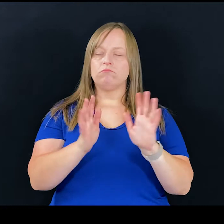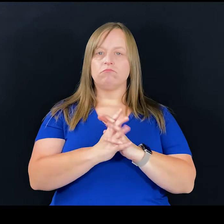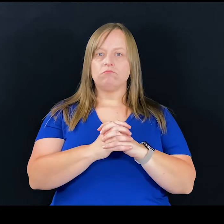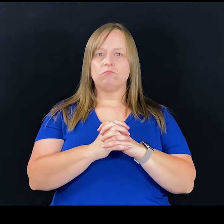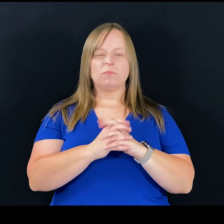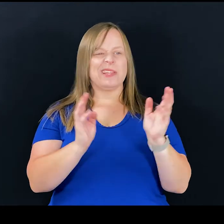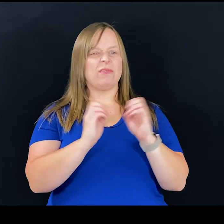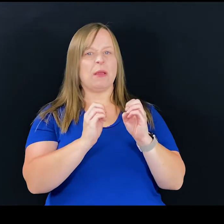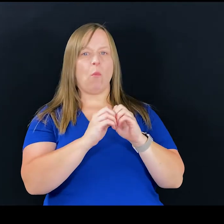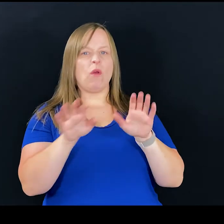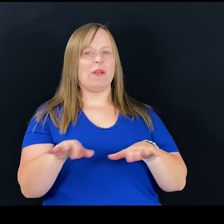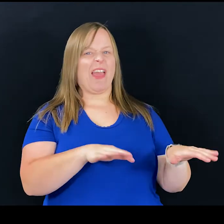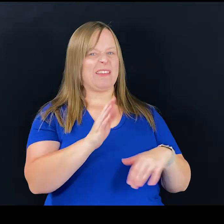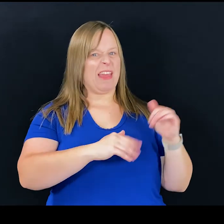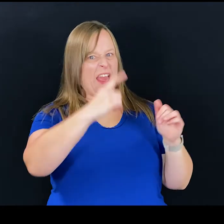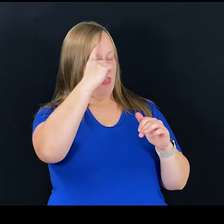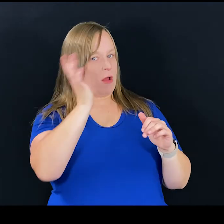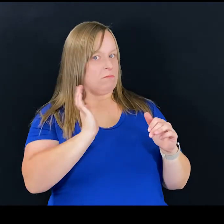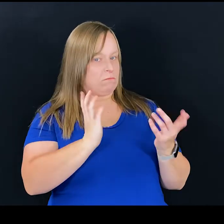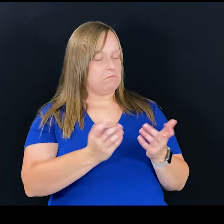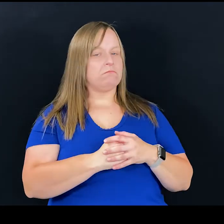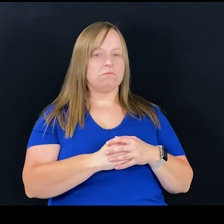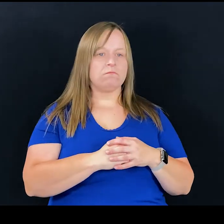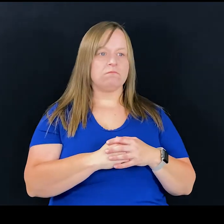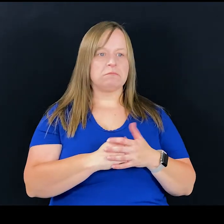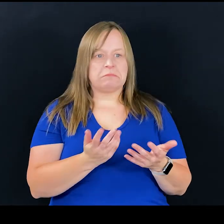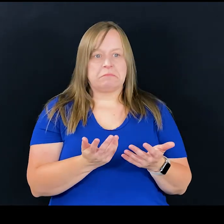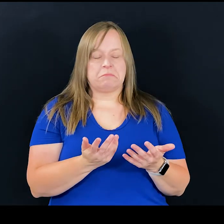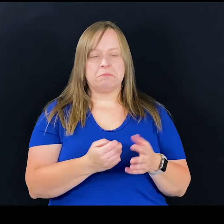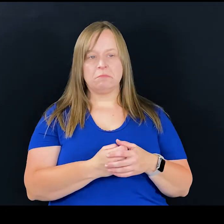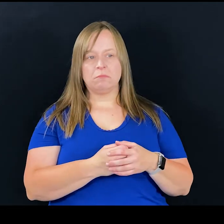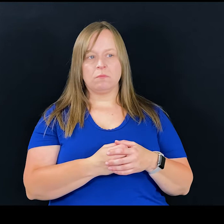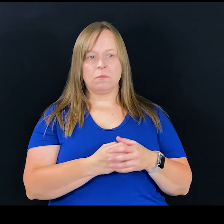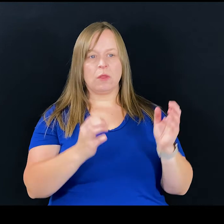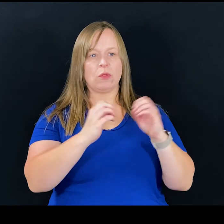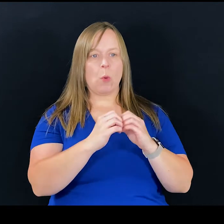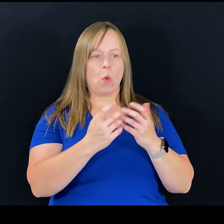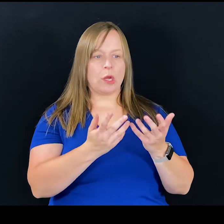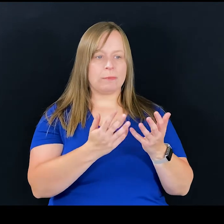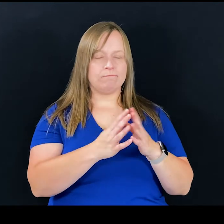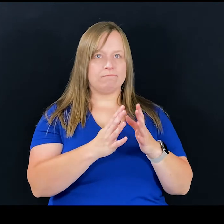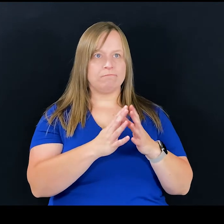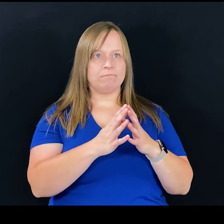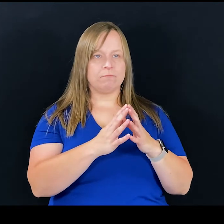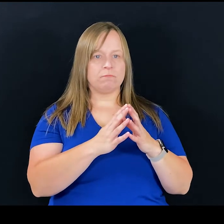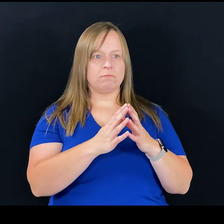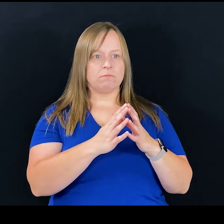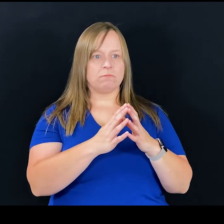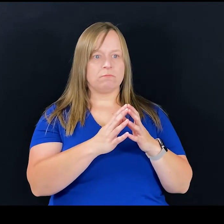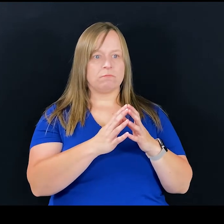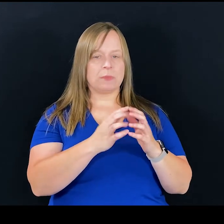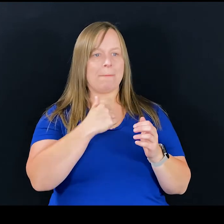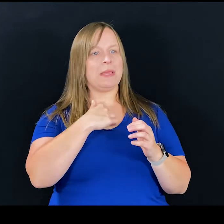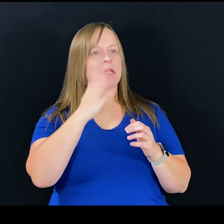helpful. It was more relaxed than I thought it would be. It was more